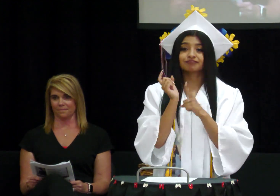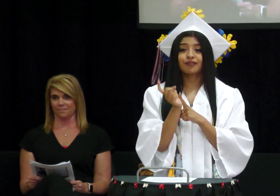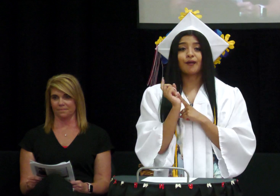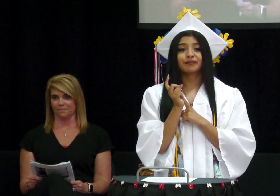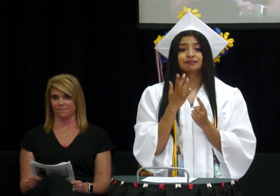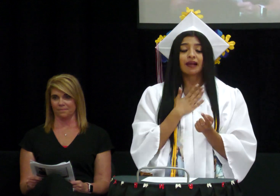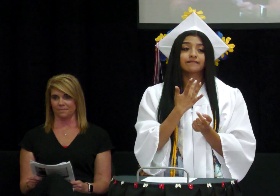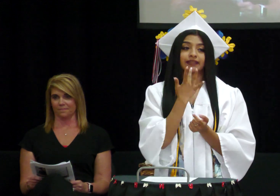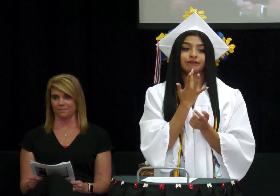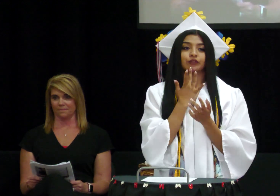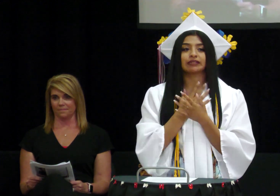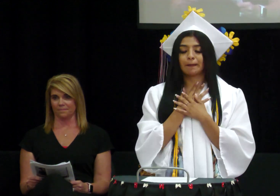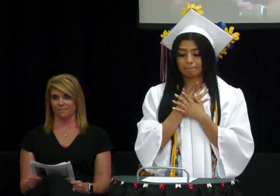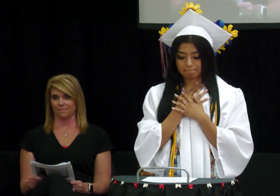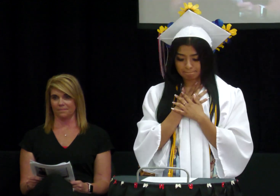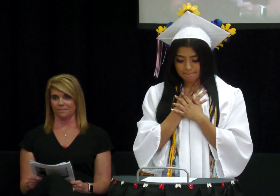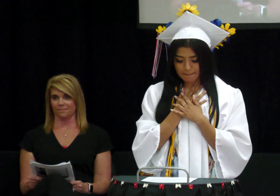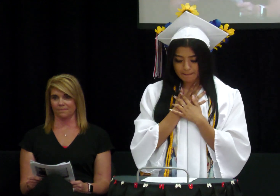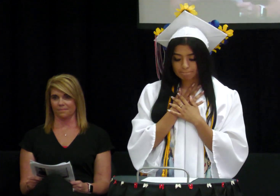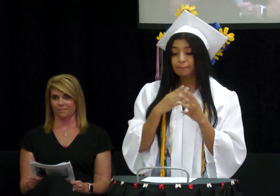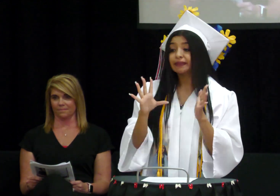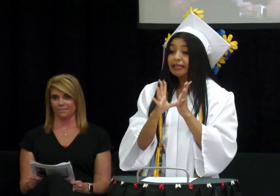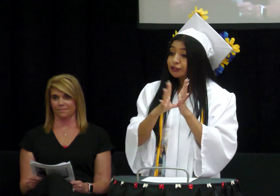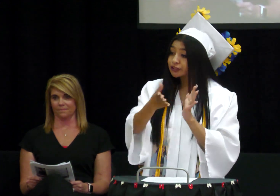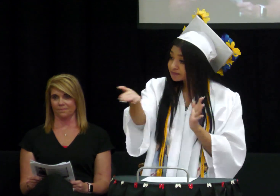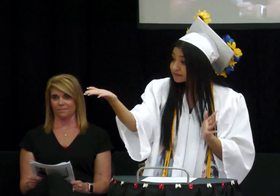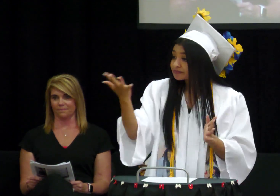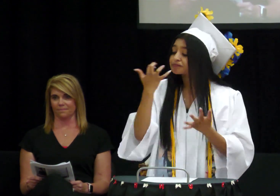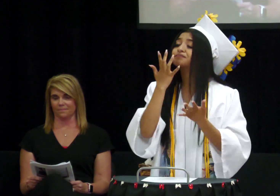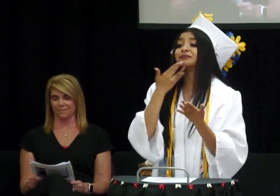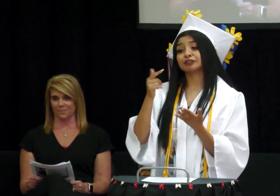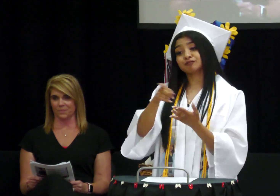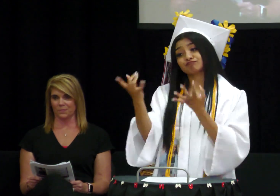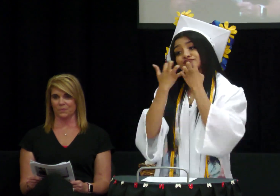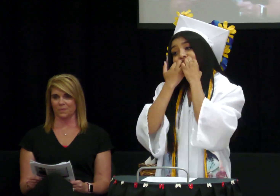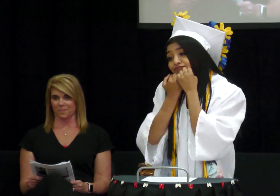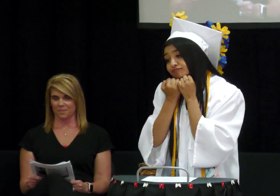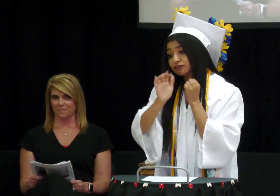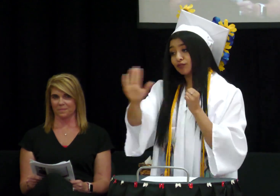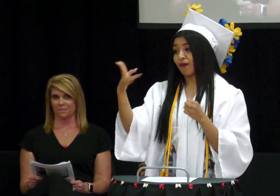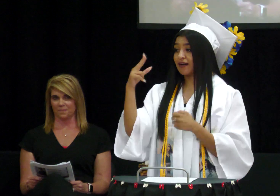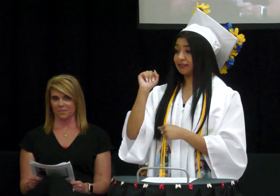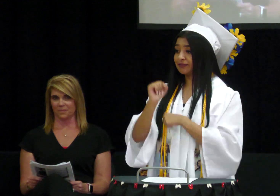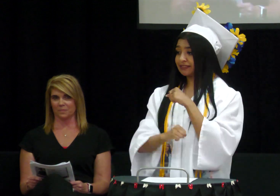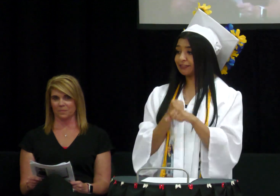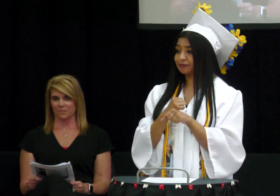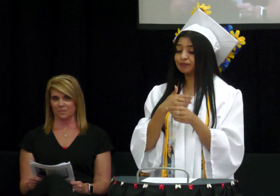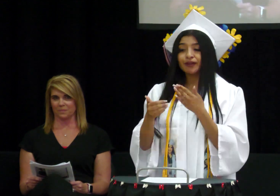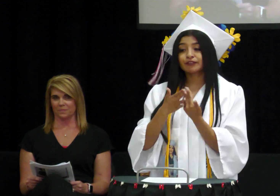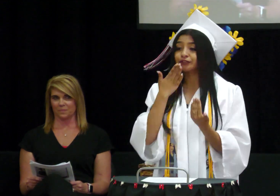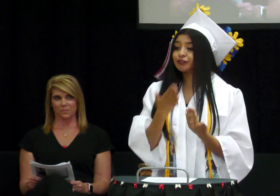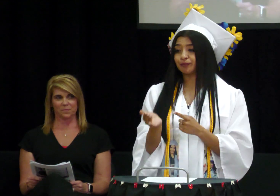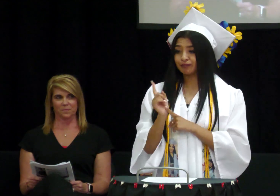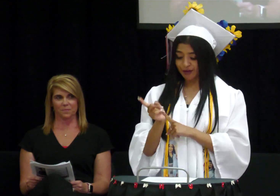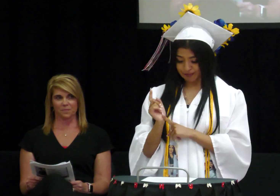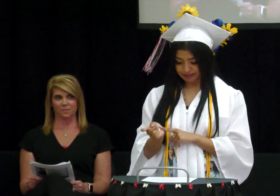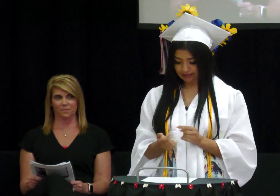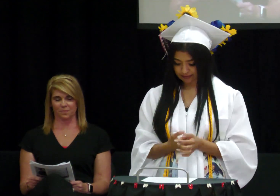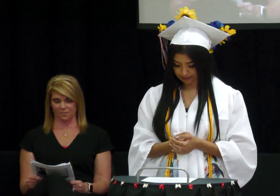That's actually one of my moments that I just cherish, one of my favorite times. Seniors here, I want to let you know to please just remember all the good times